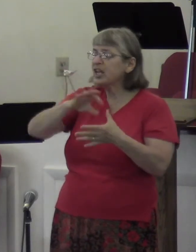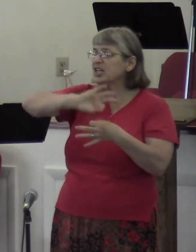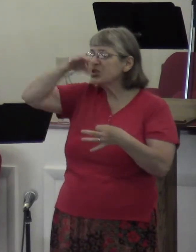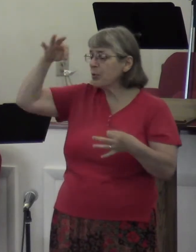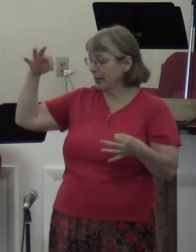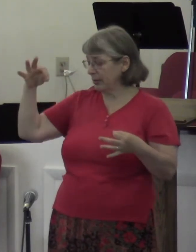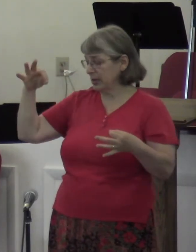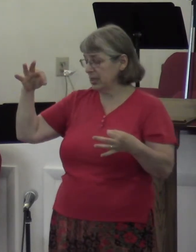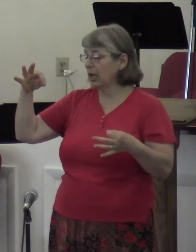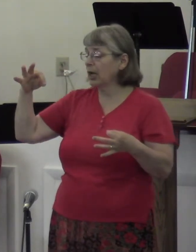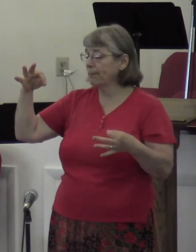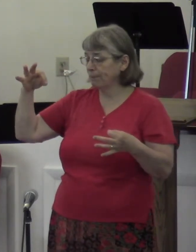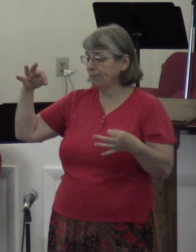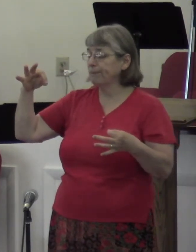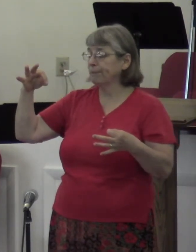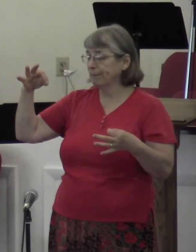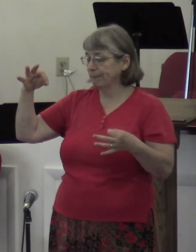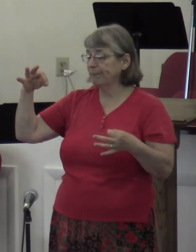spirit.